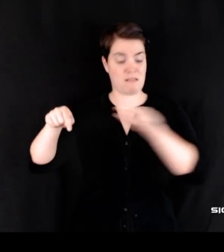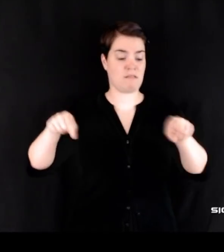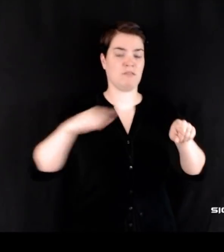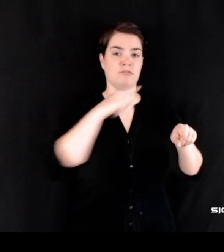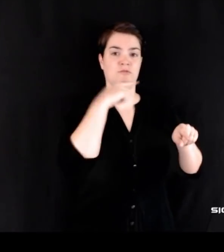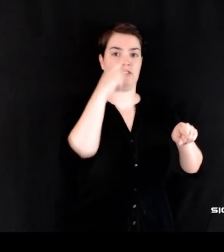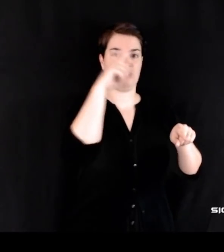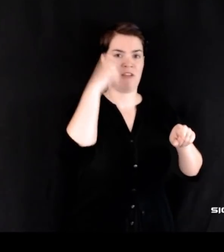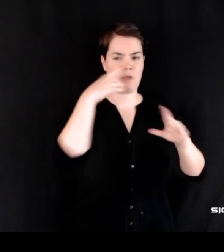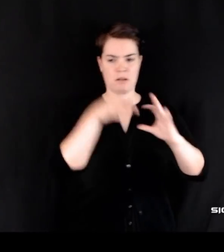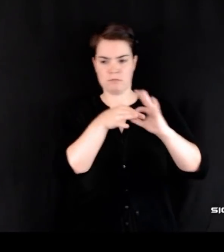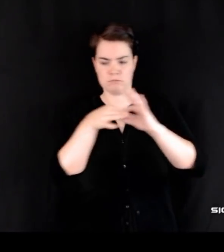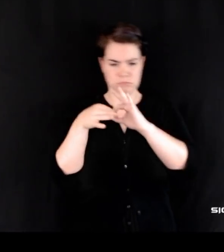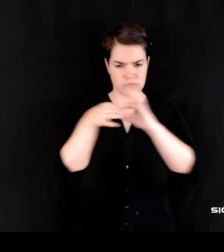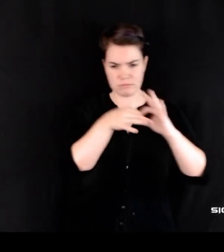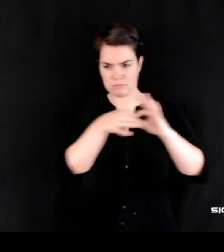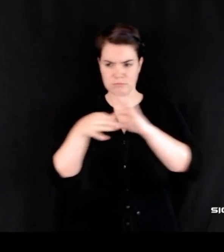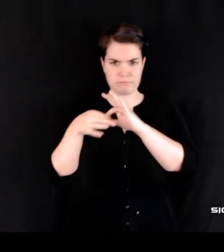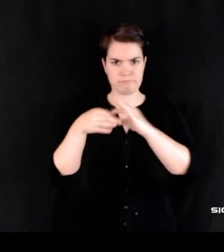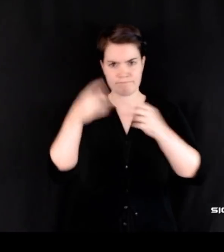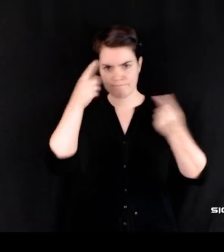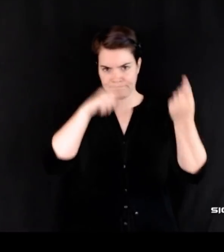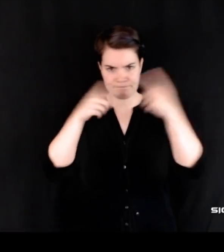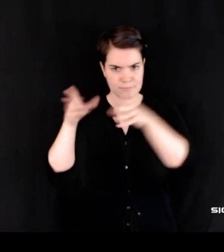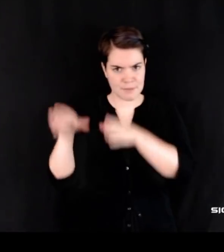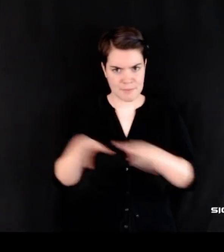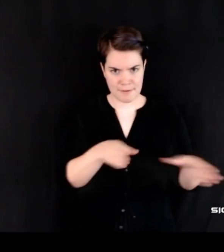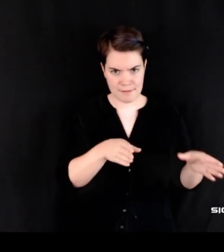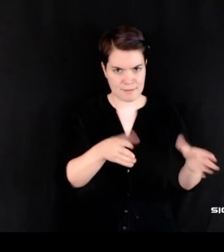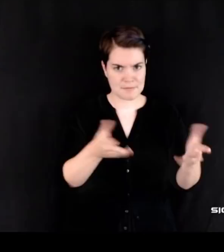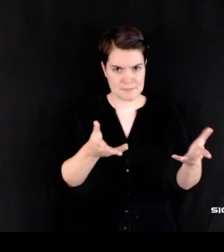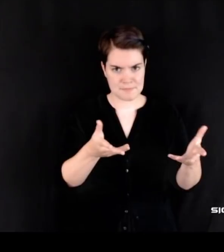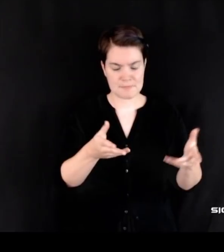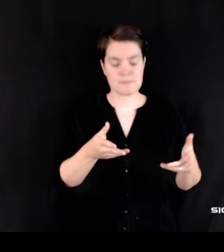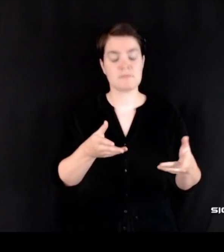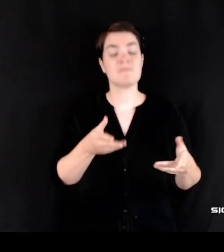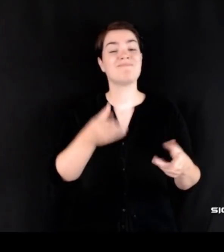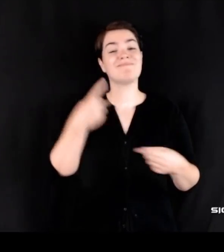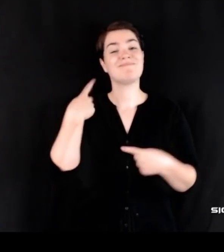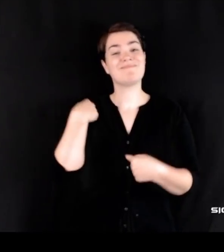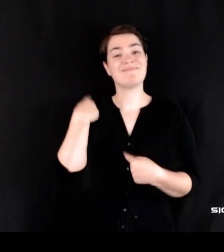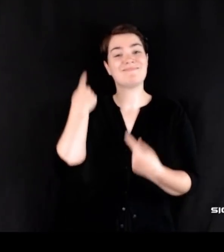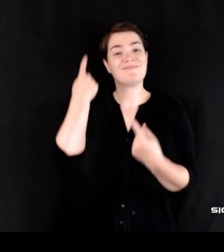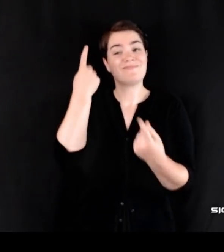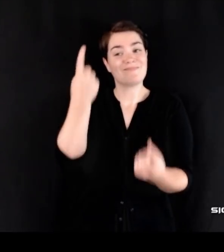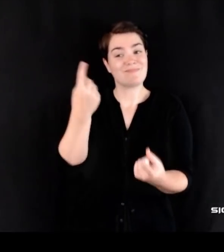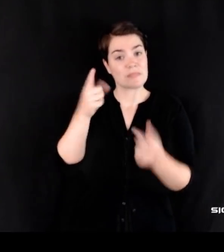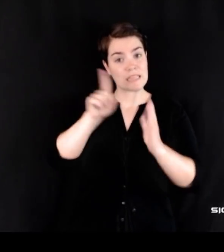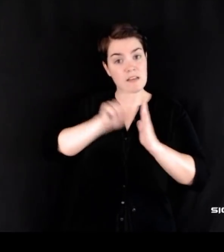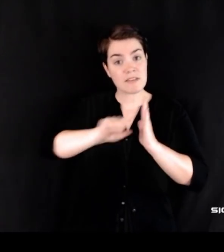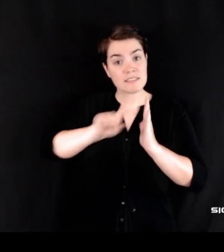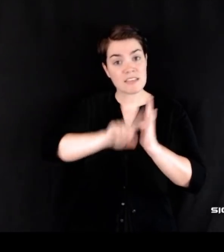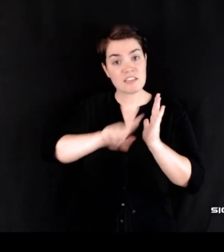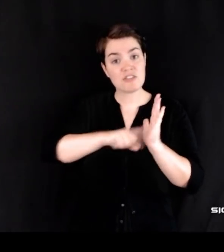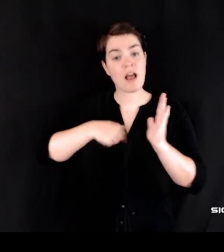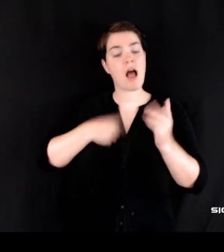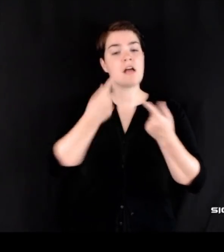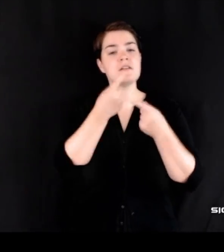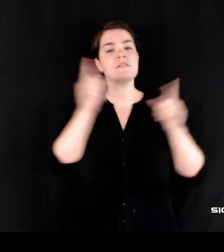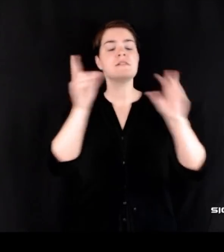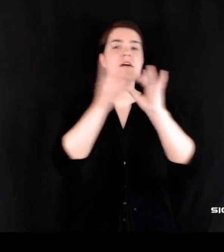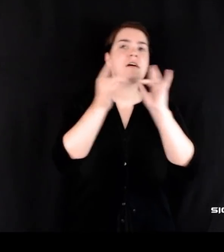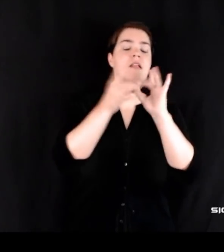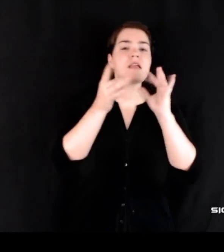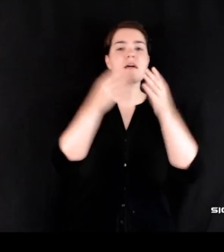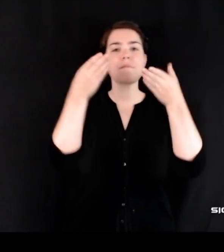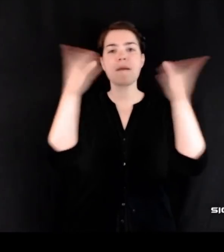individuals associated with the Trump campaign. Now, I have not spoken publicly during our investigation.